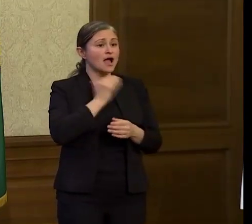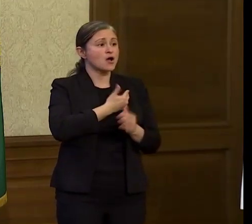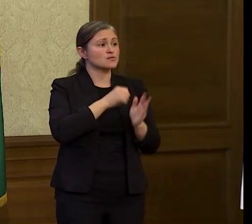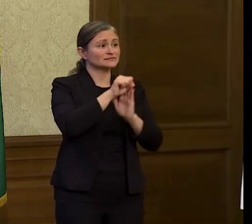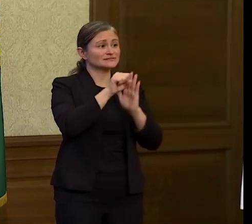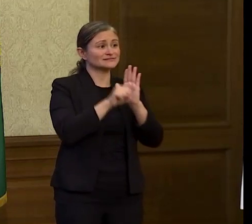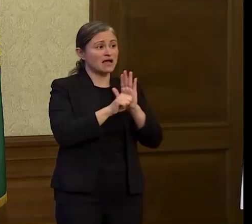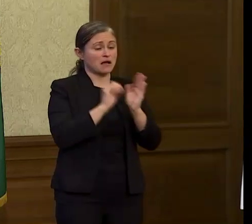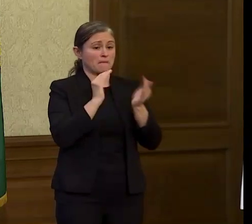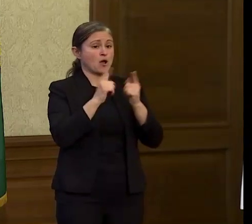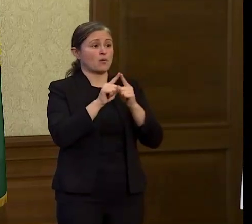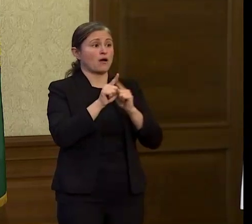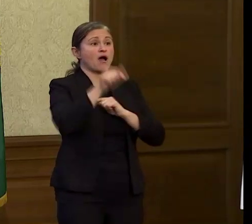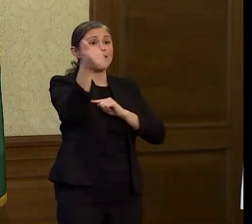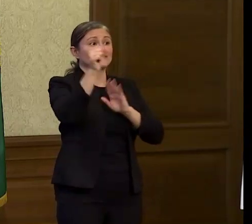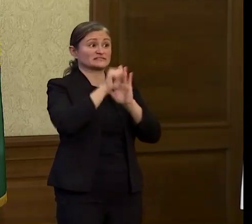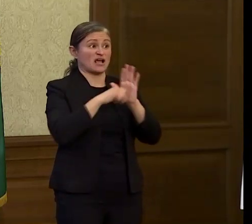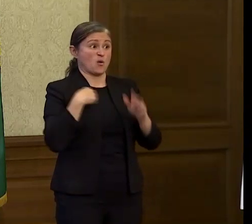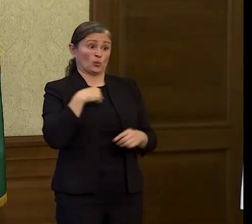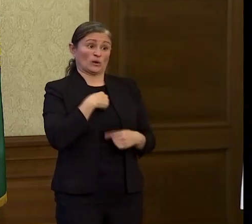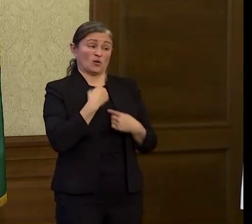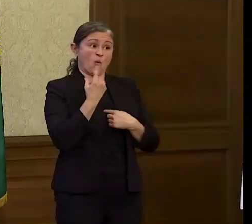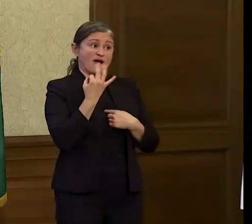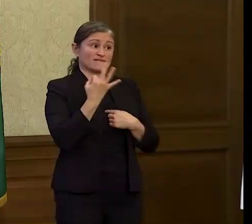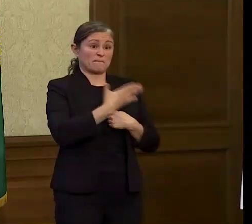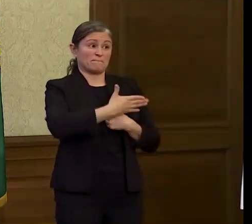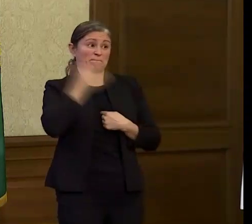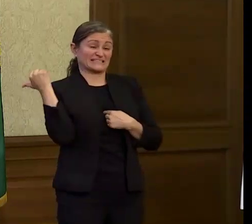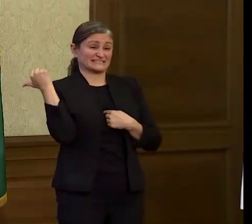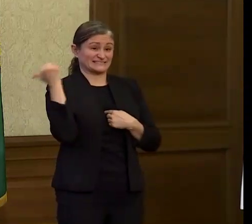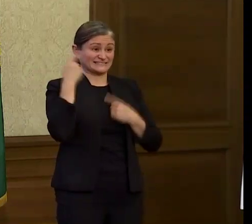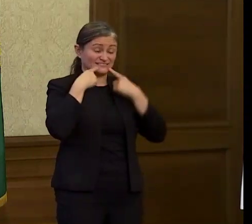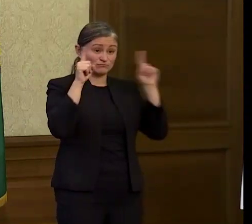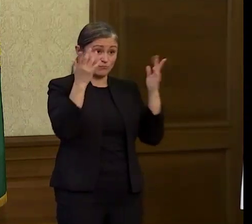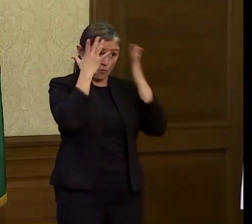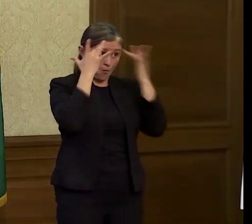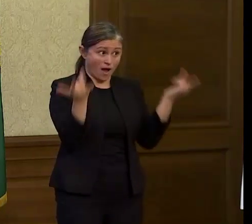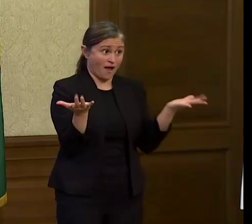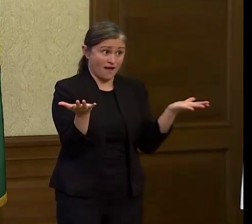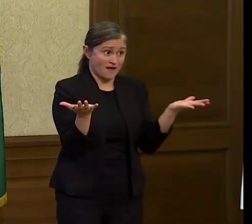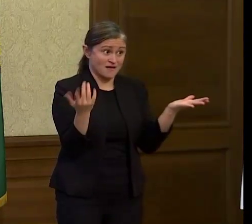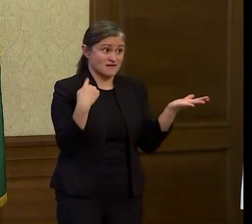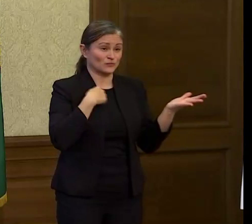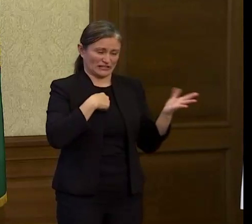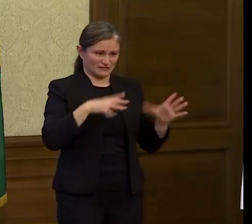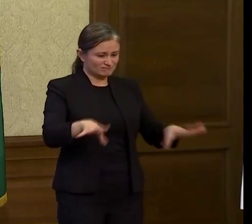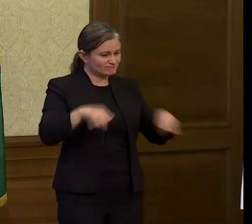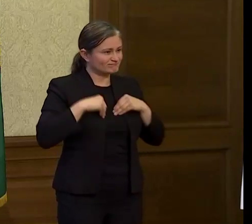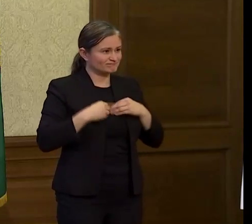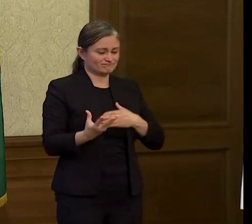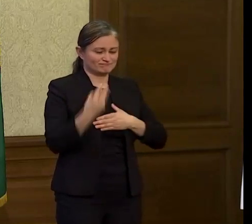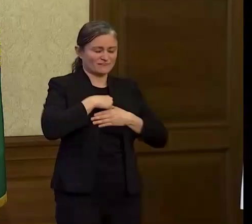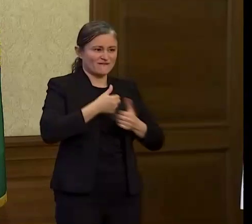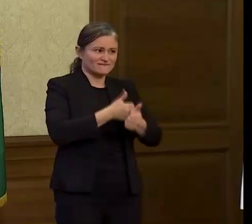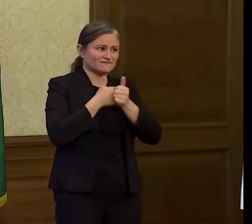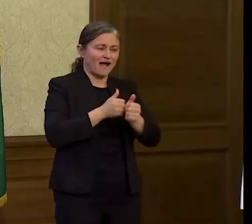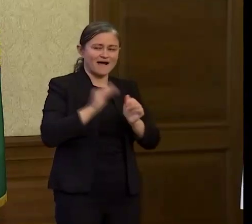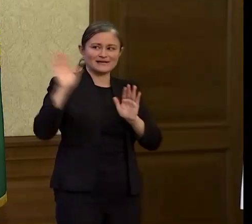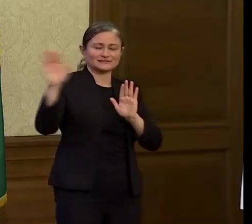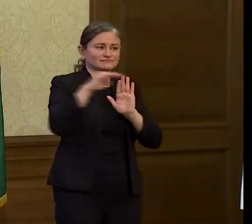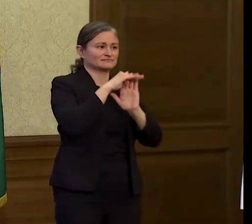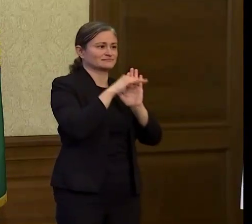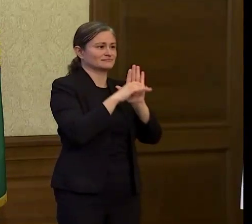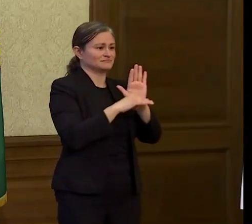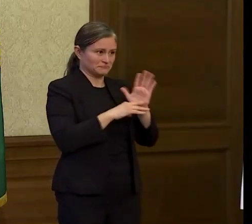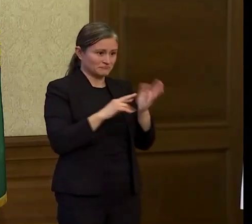in part because we have made these difficult decisions. That is a difficult decision. Look, I've got family members who are construction workers who are